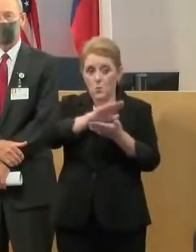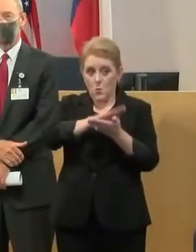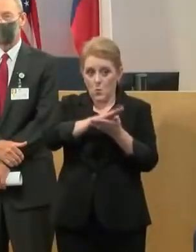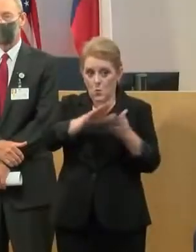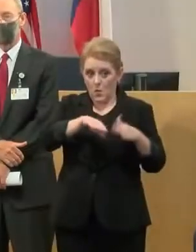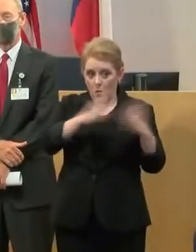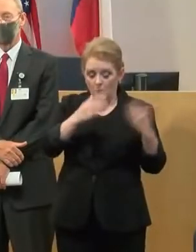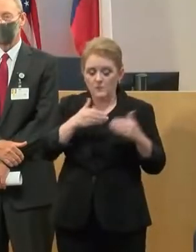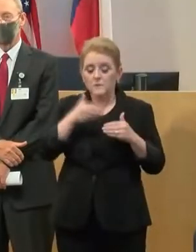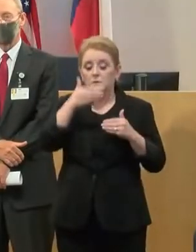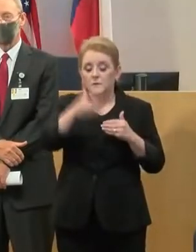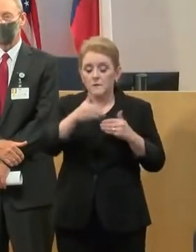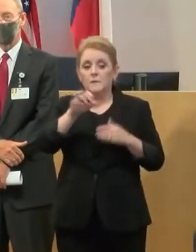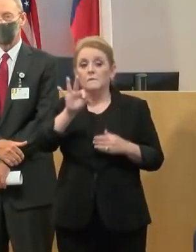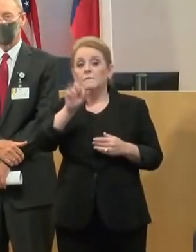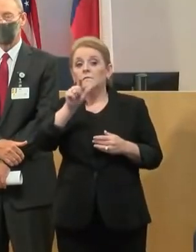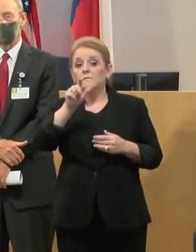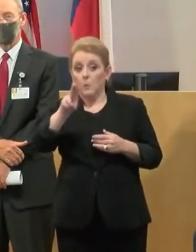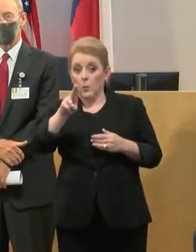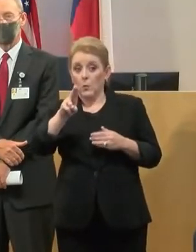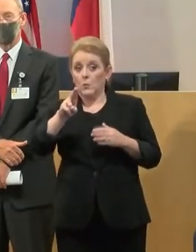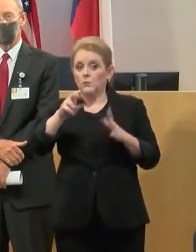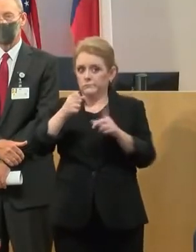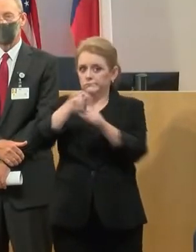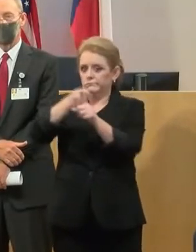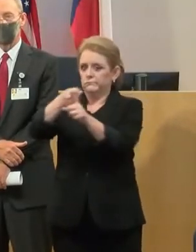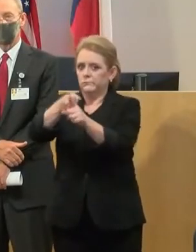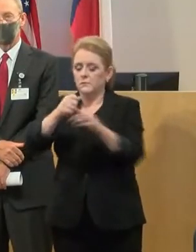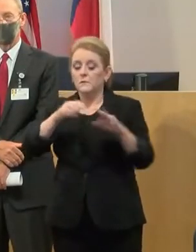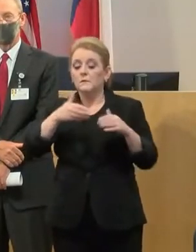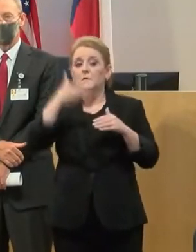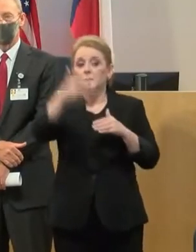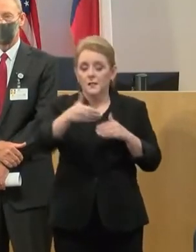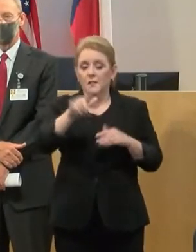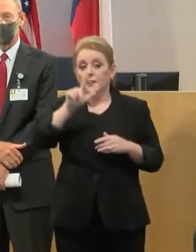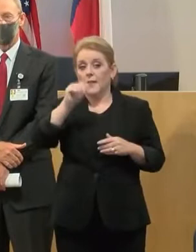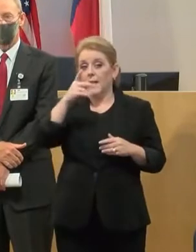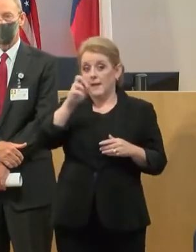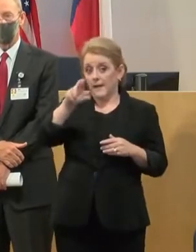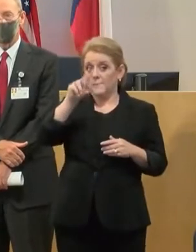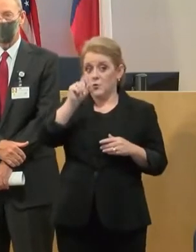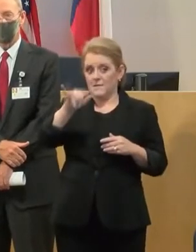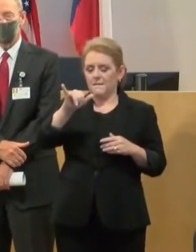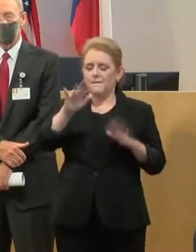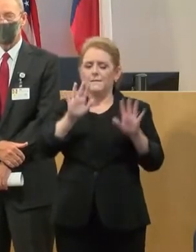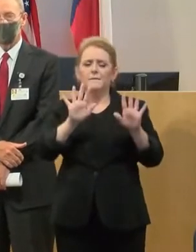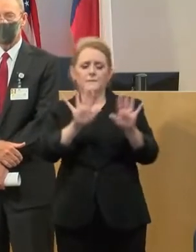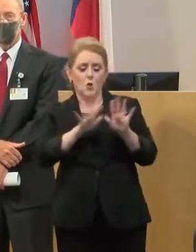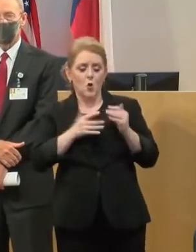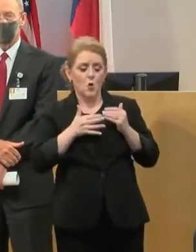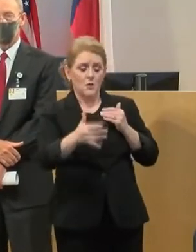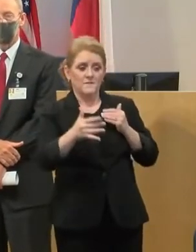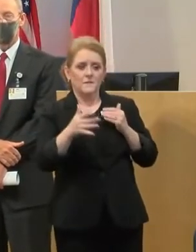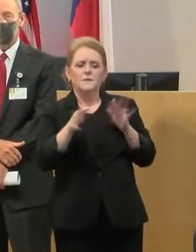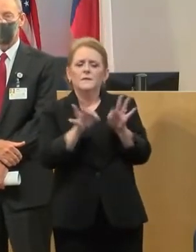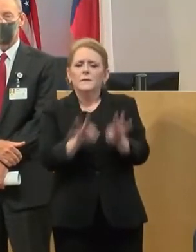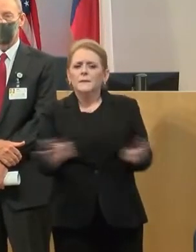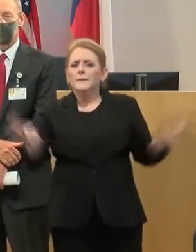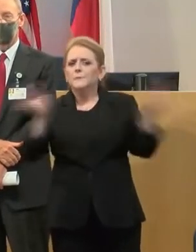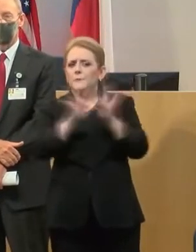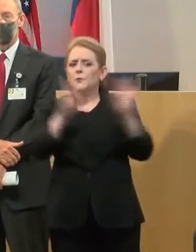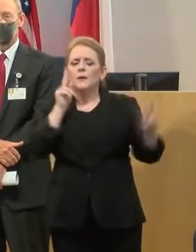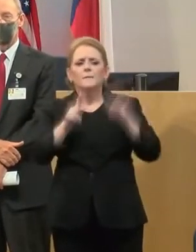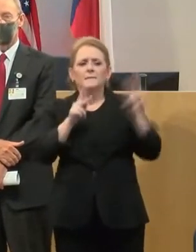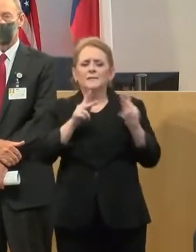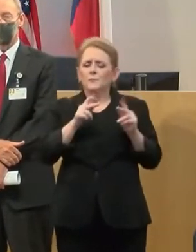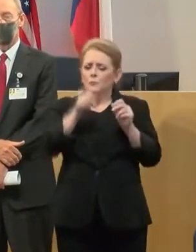As we're coming upon Labor Day, it's so important for people to not let their guard down during the Labor